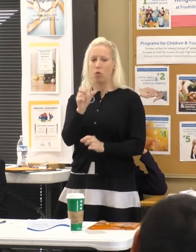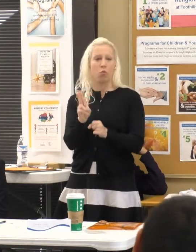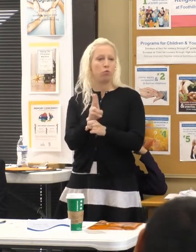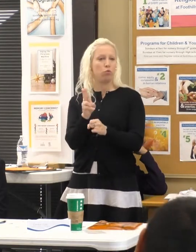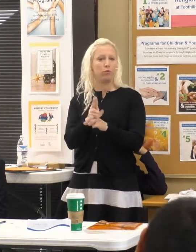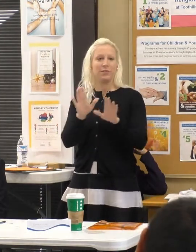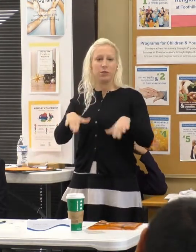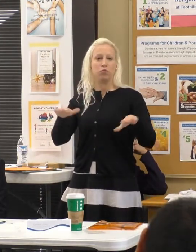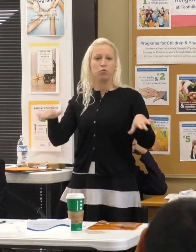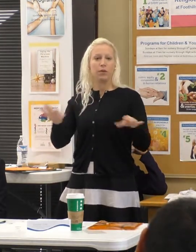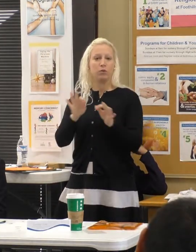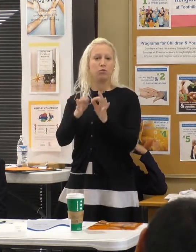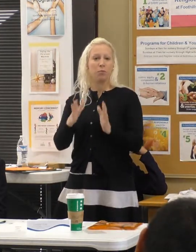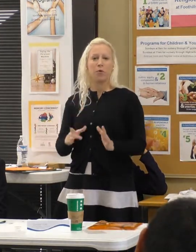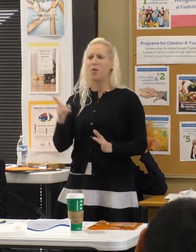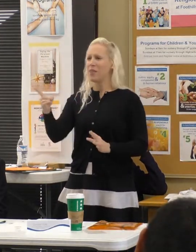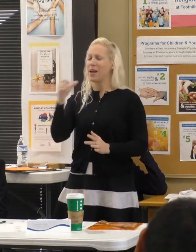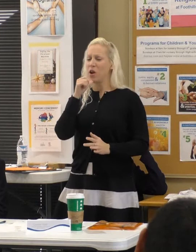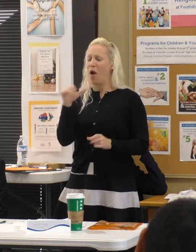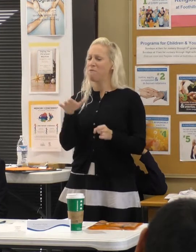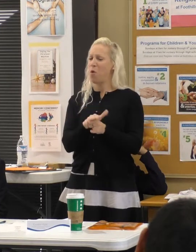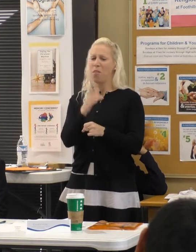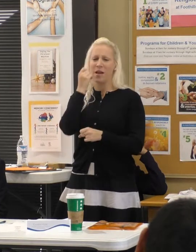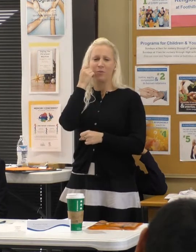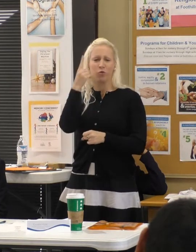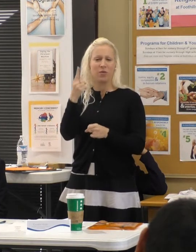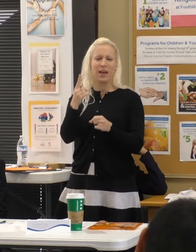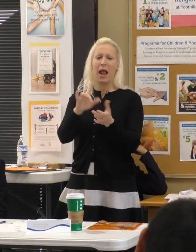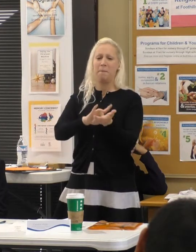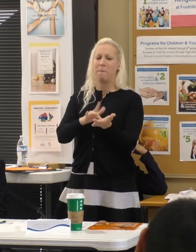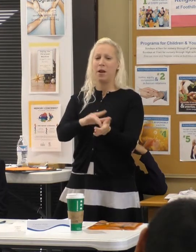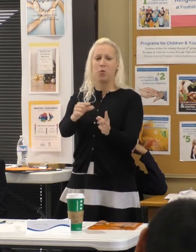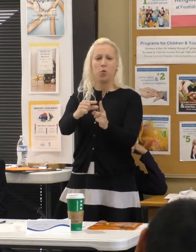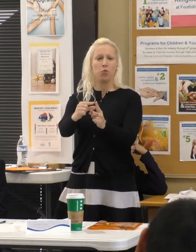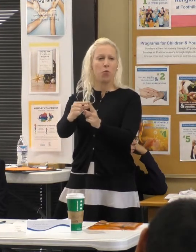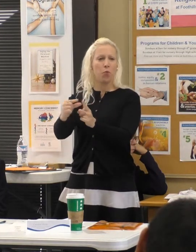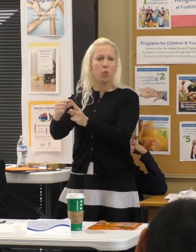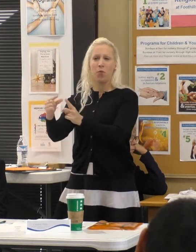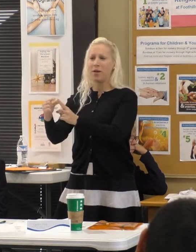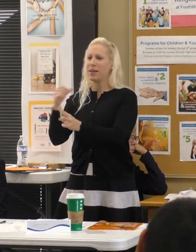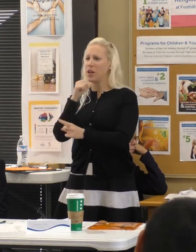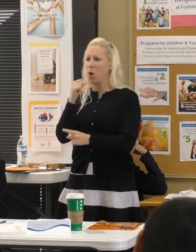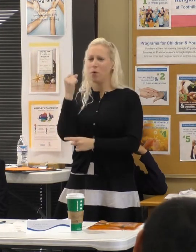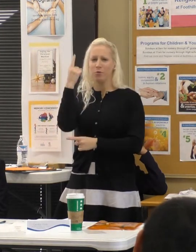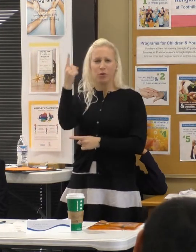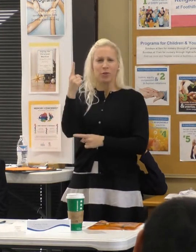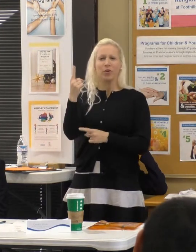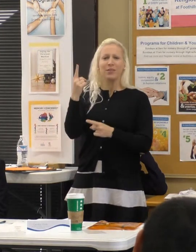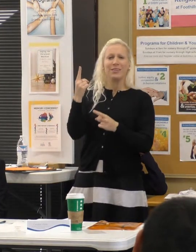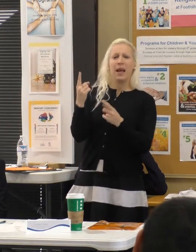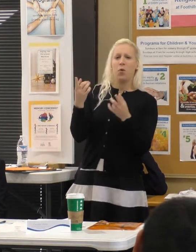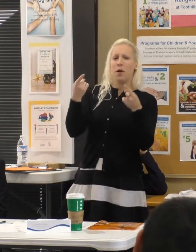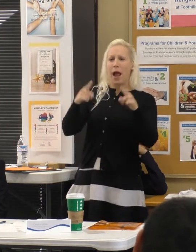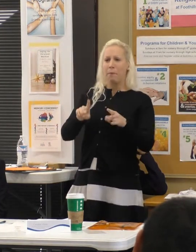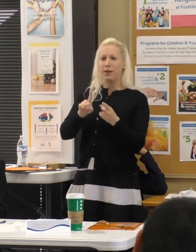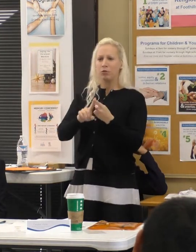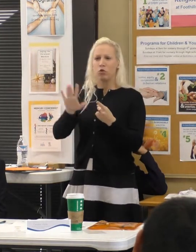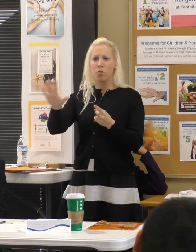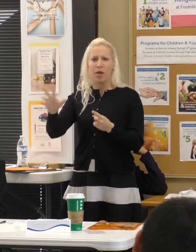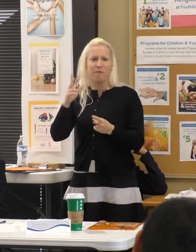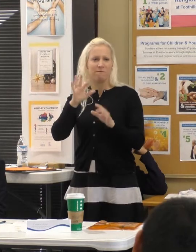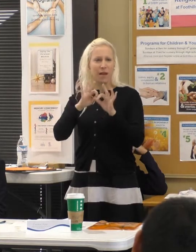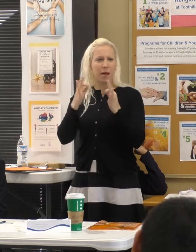an emergency situation, please still do not use the children as an interpreter. They don't understand the language that